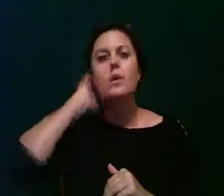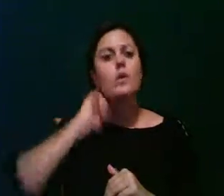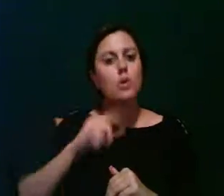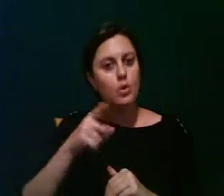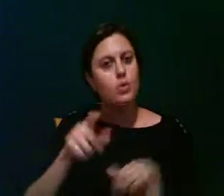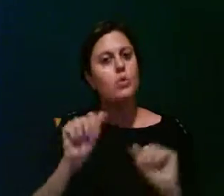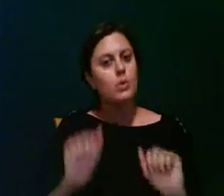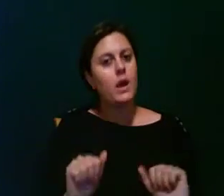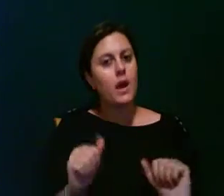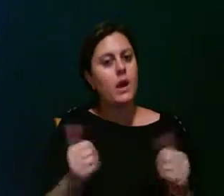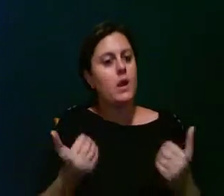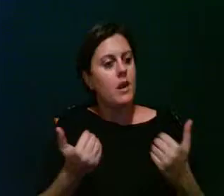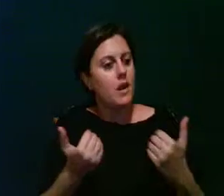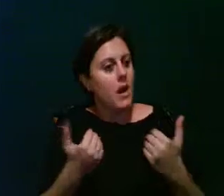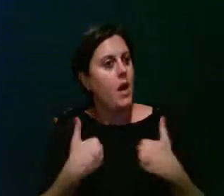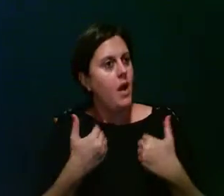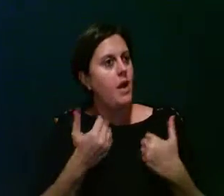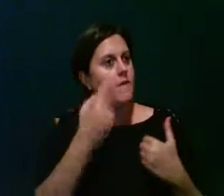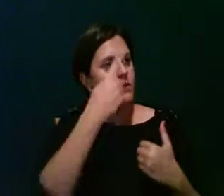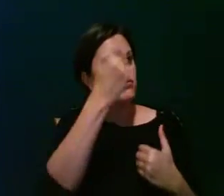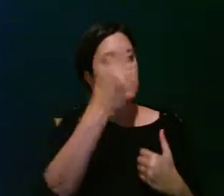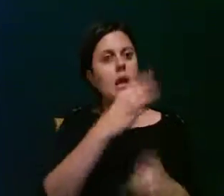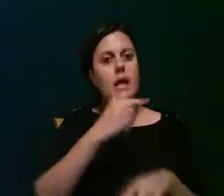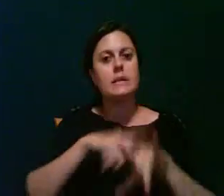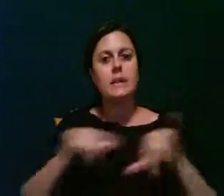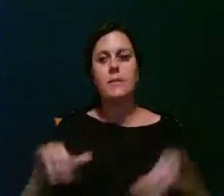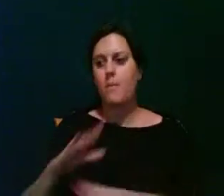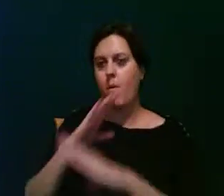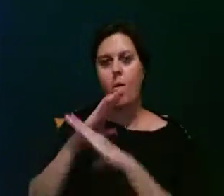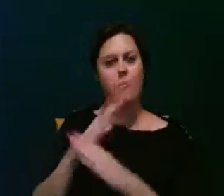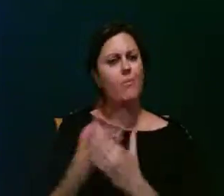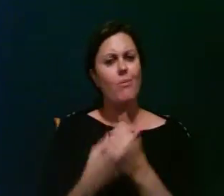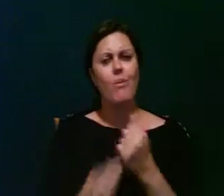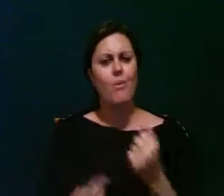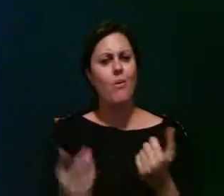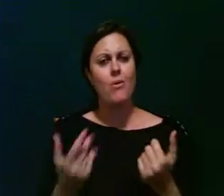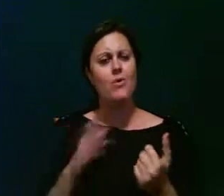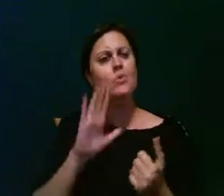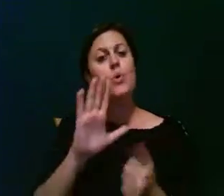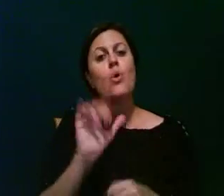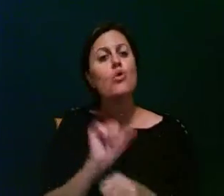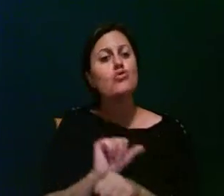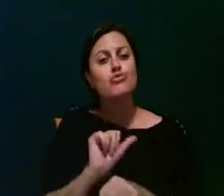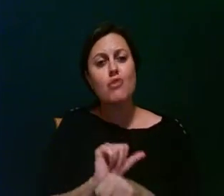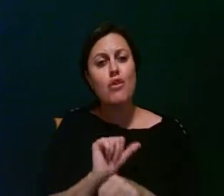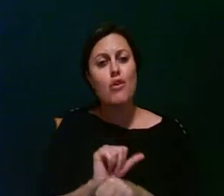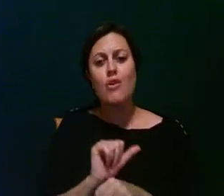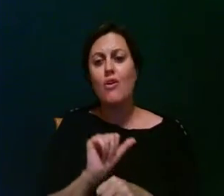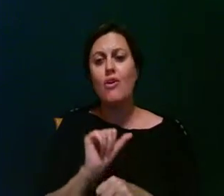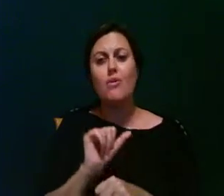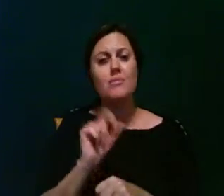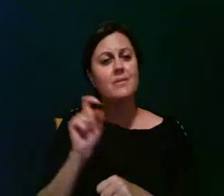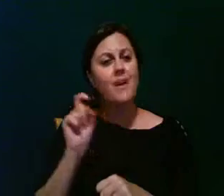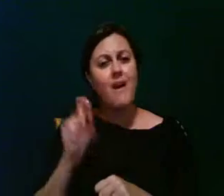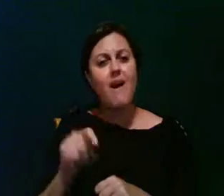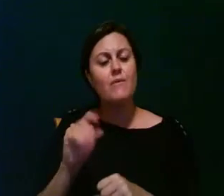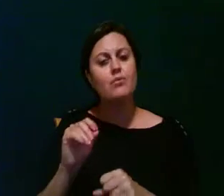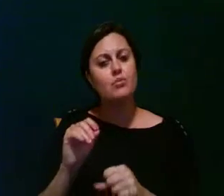the obstacles that happen along the way. And your job is to always allow those dreams and give yourself permission, as I spoke about